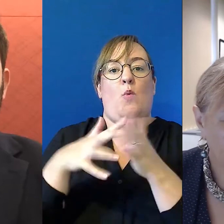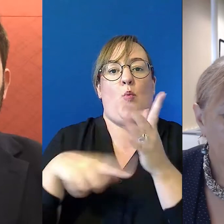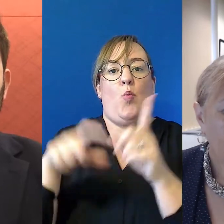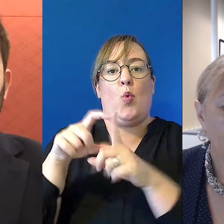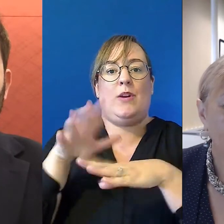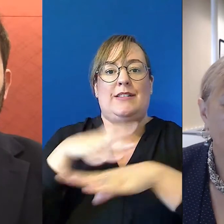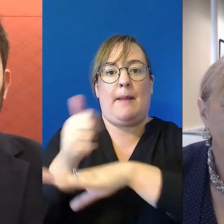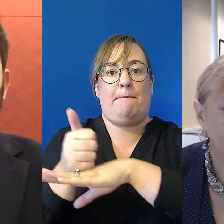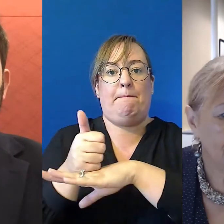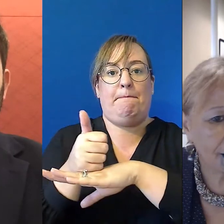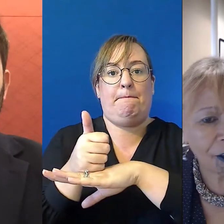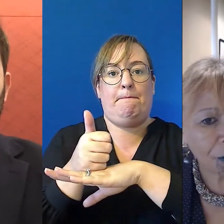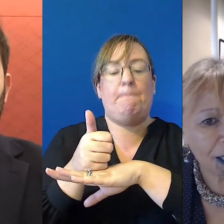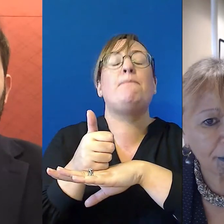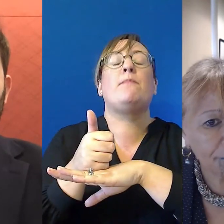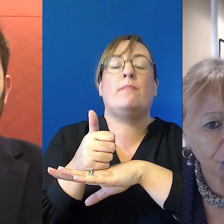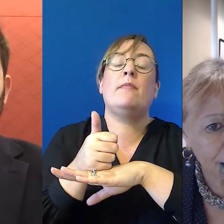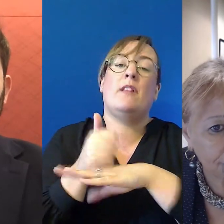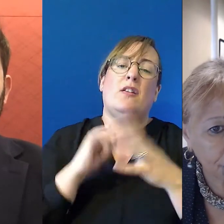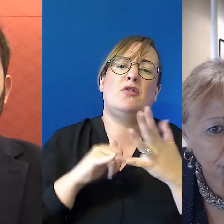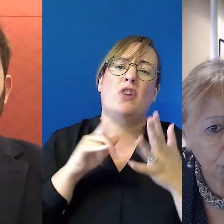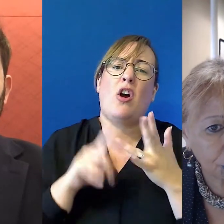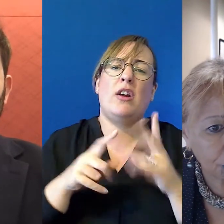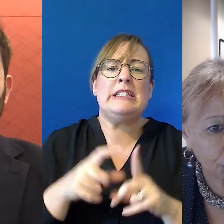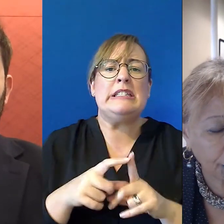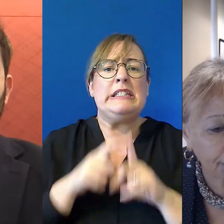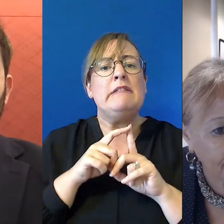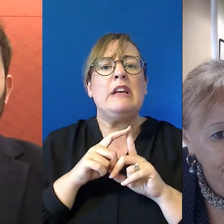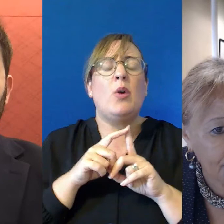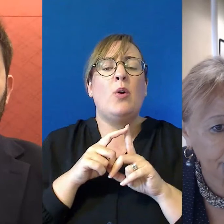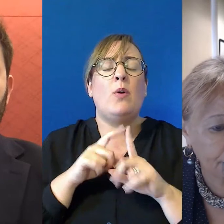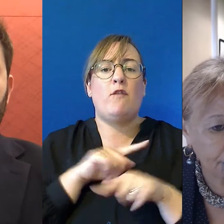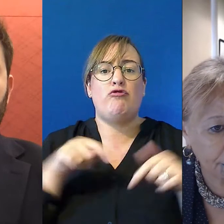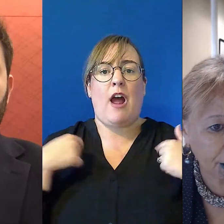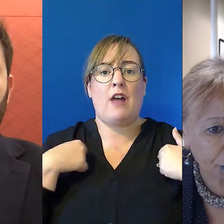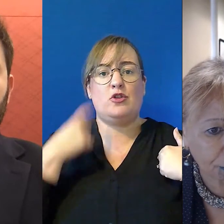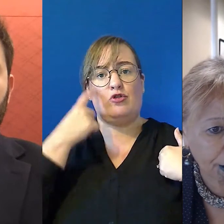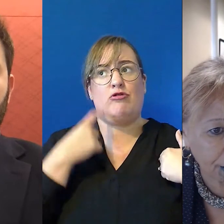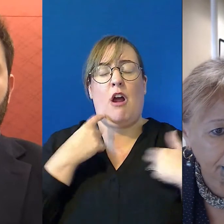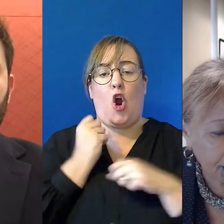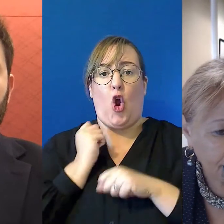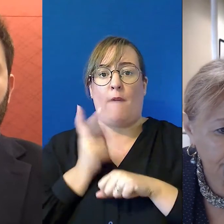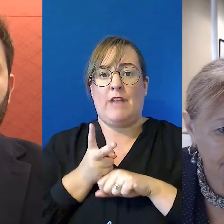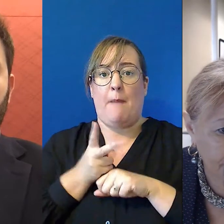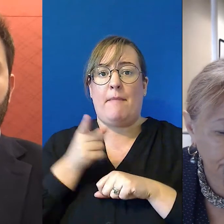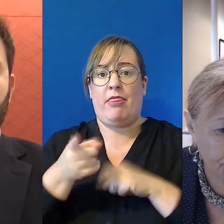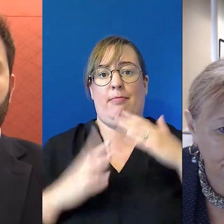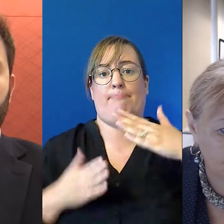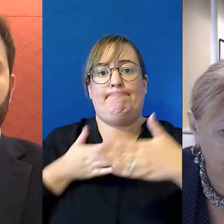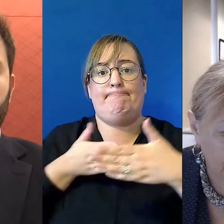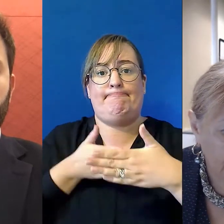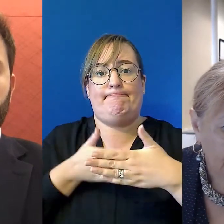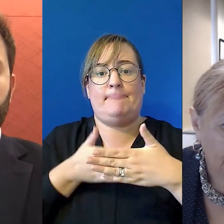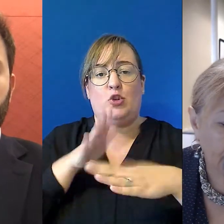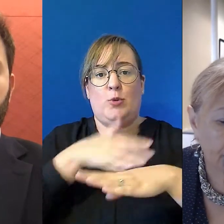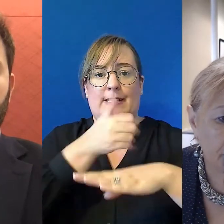created. And so it's been very difficult to overcome that potential barrier to set up a Māori